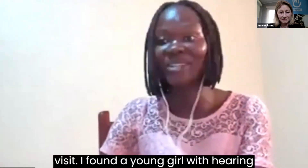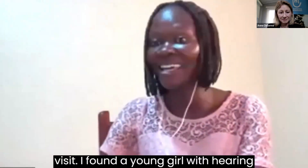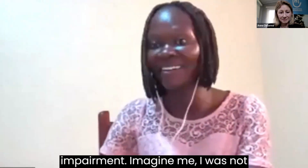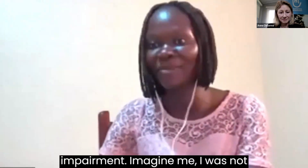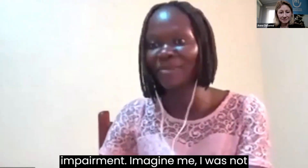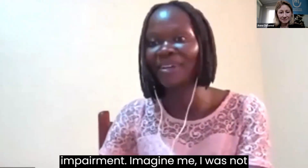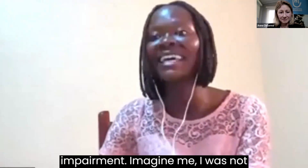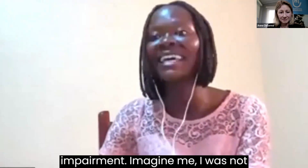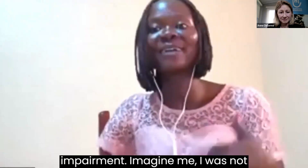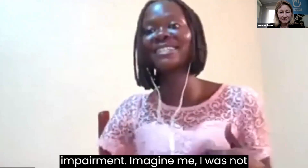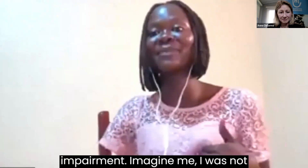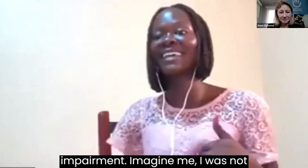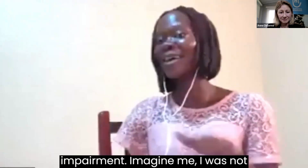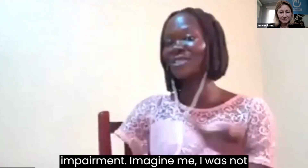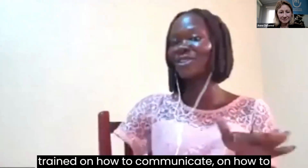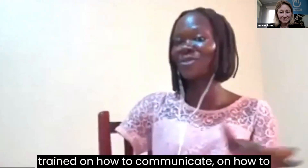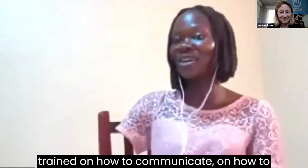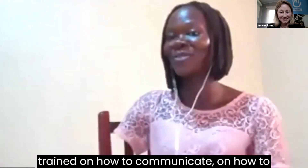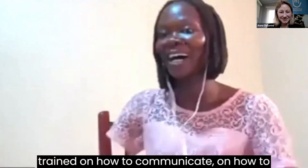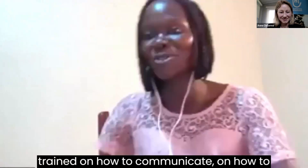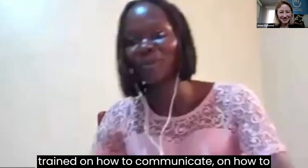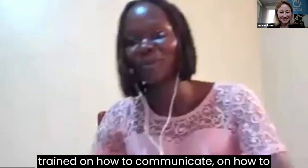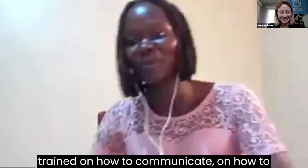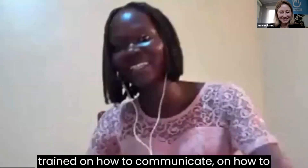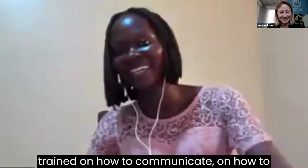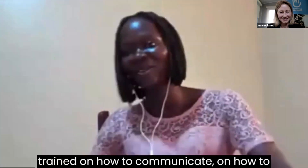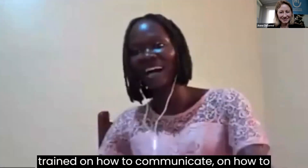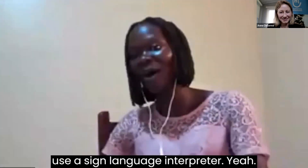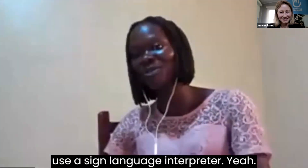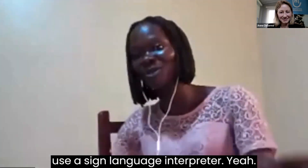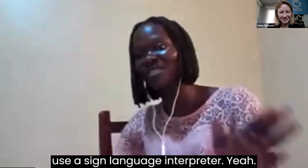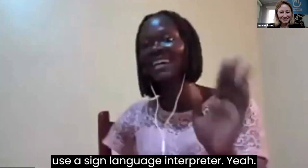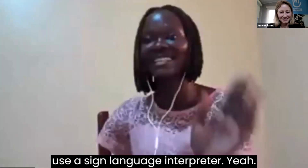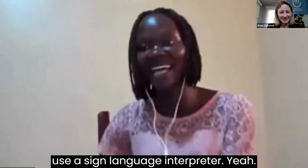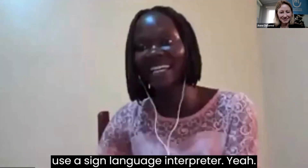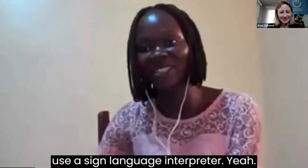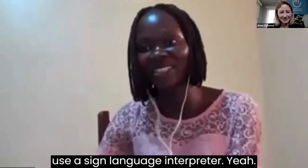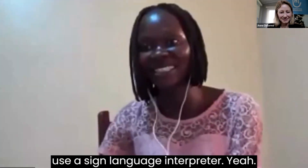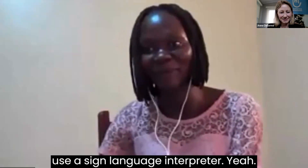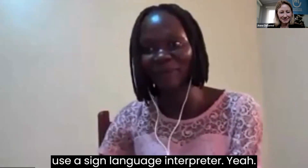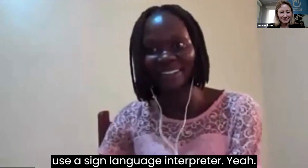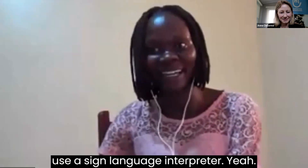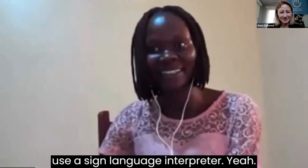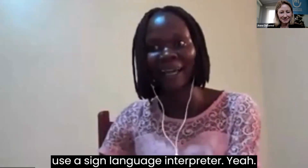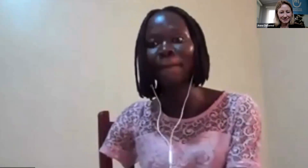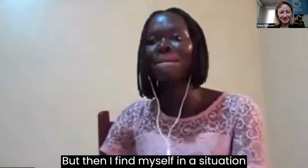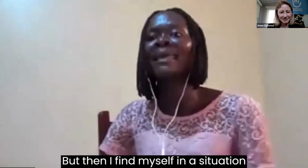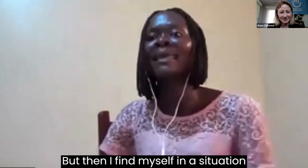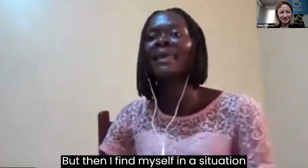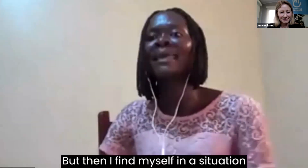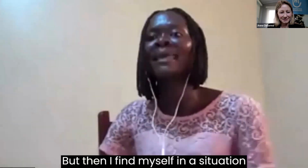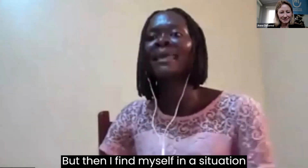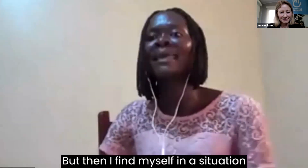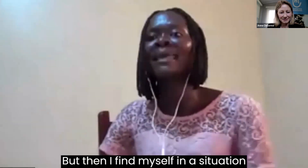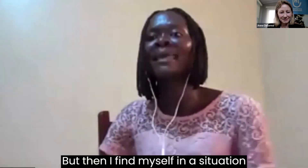with hearing impairment. Imagine me, I was not trained on how to communicate, on how to use a sign language interpreter, yeah? But